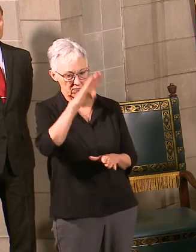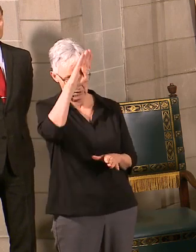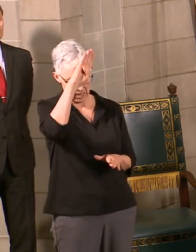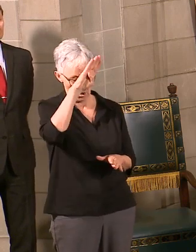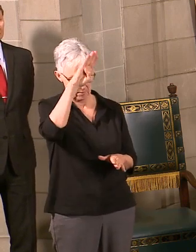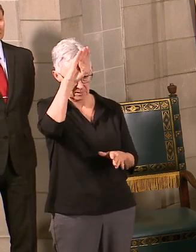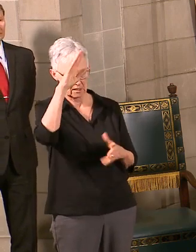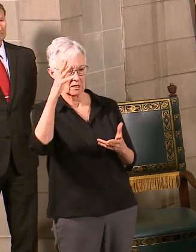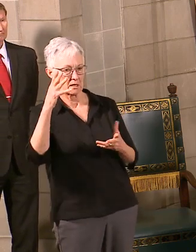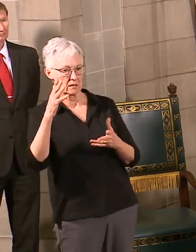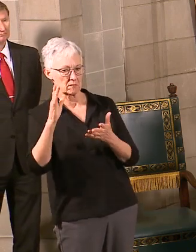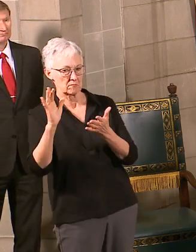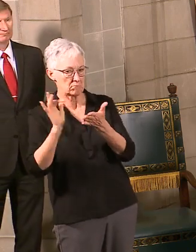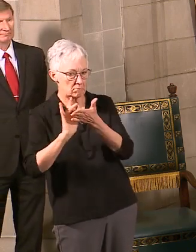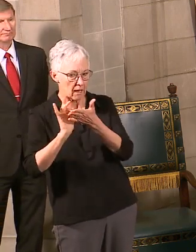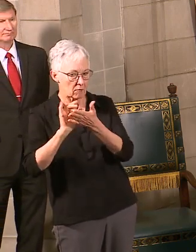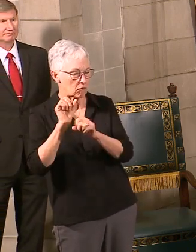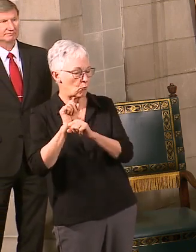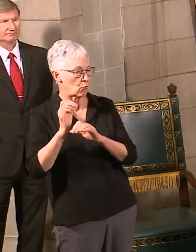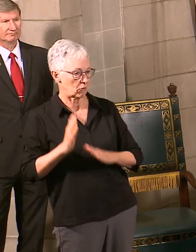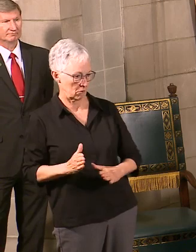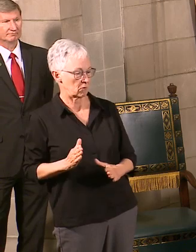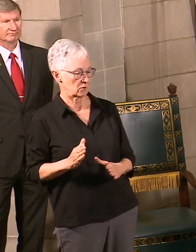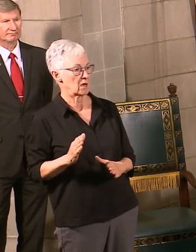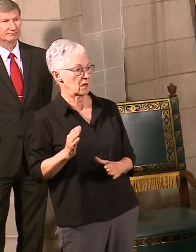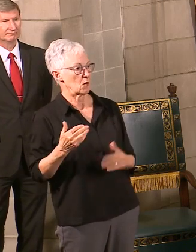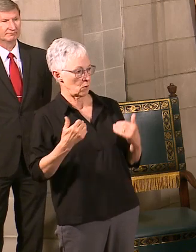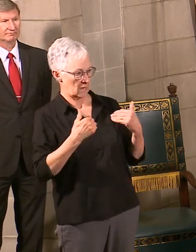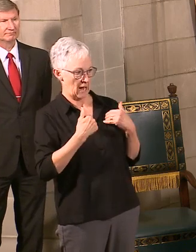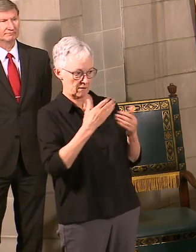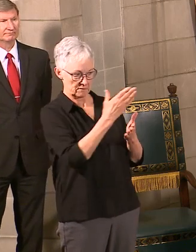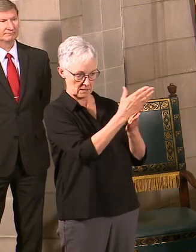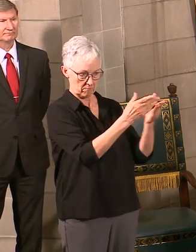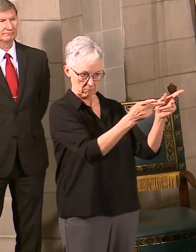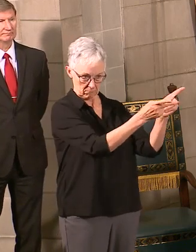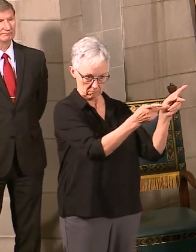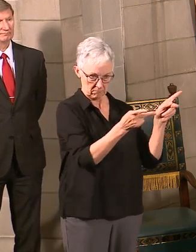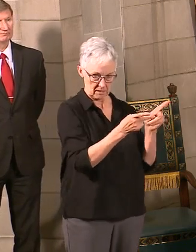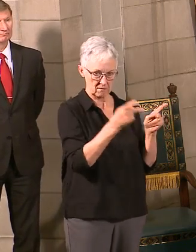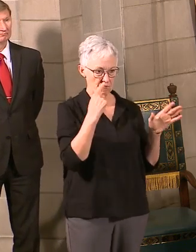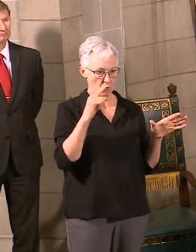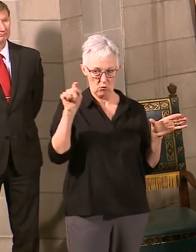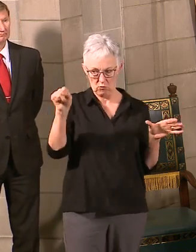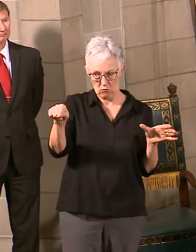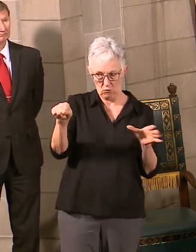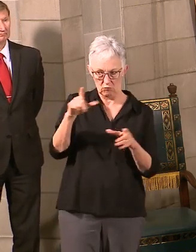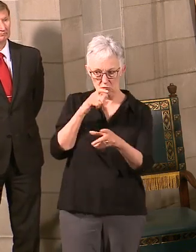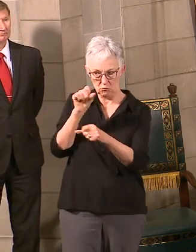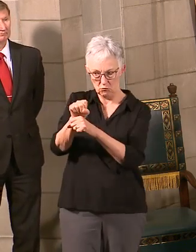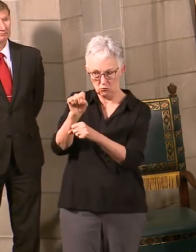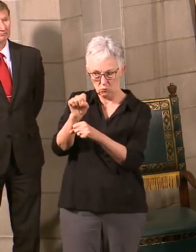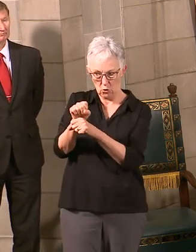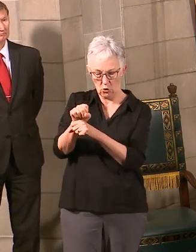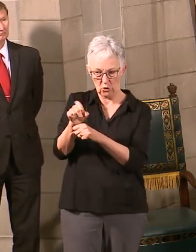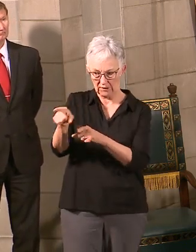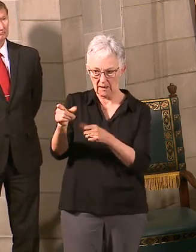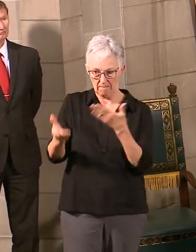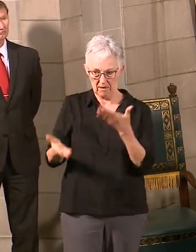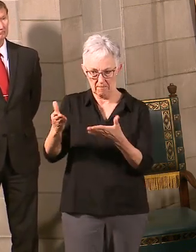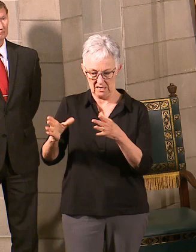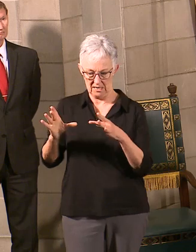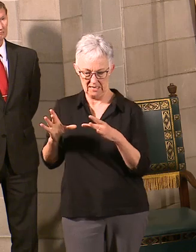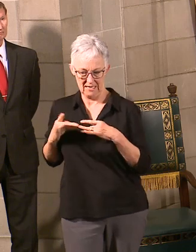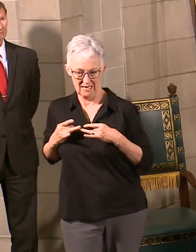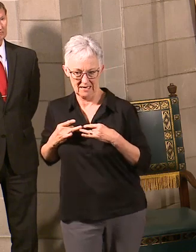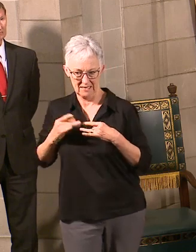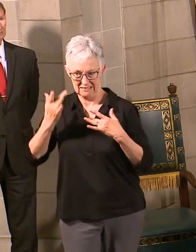take advantage of so that they would not be going home and being exposed to the virus or exposing their loved ones to the virus if they went home. So